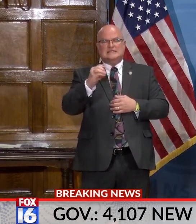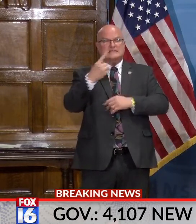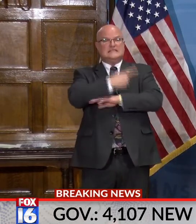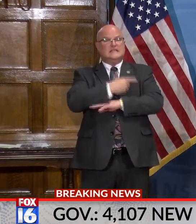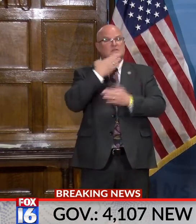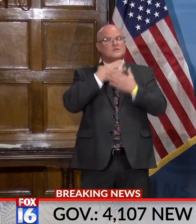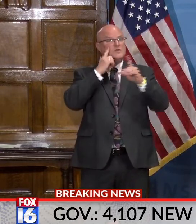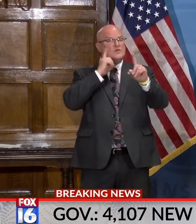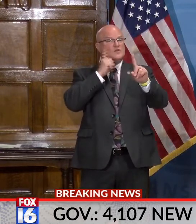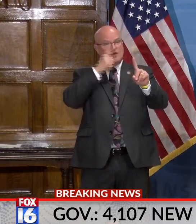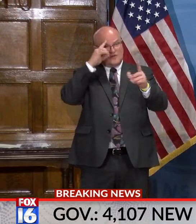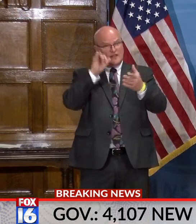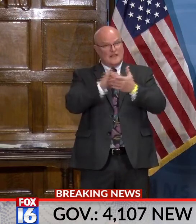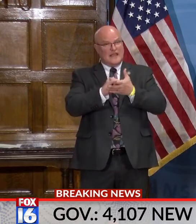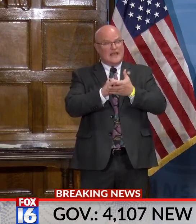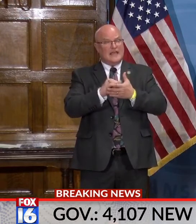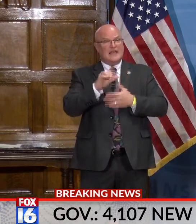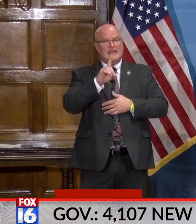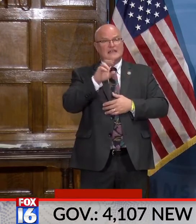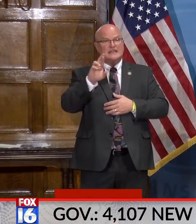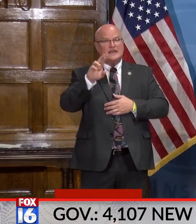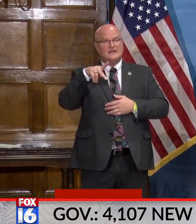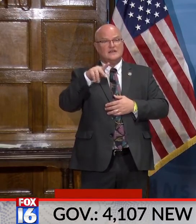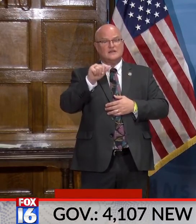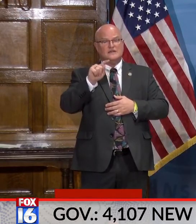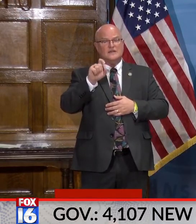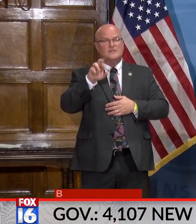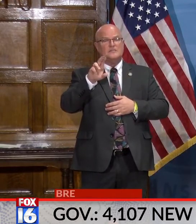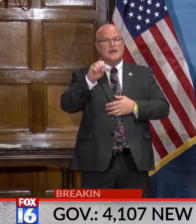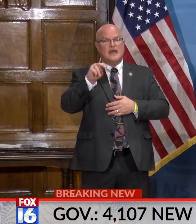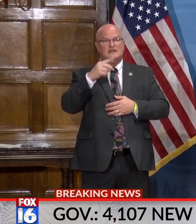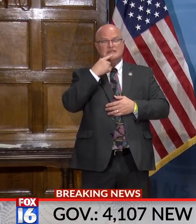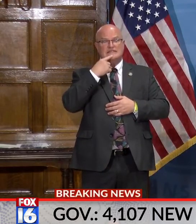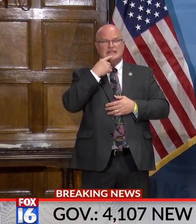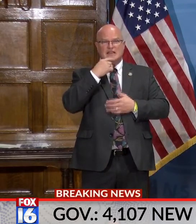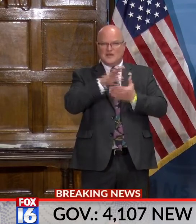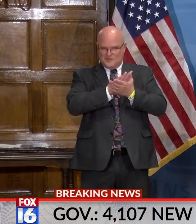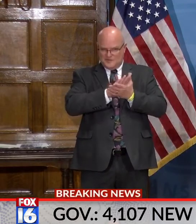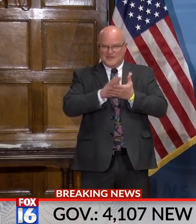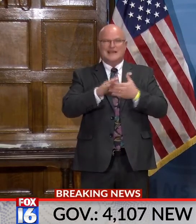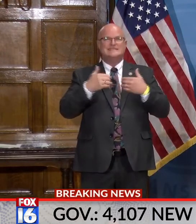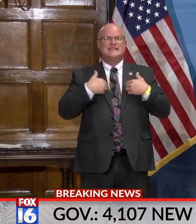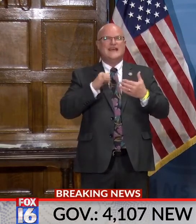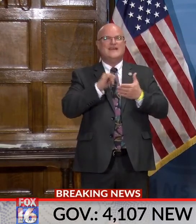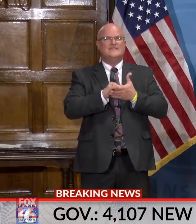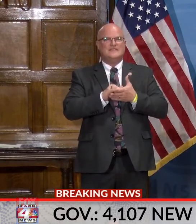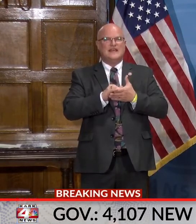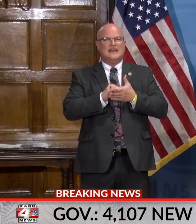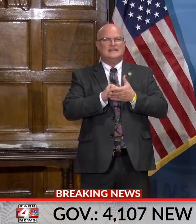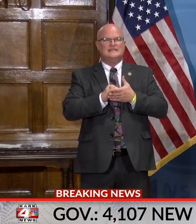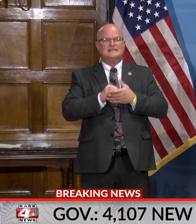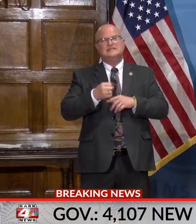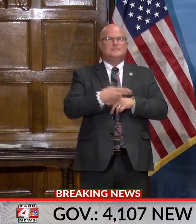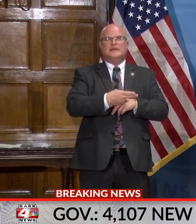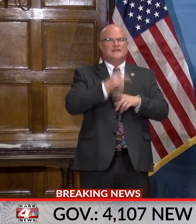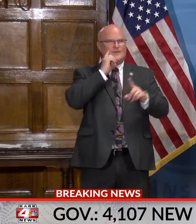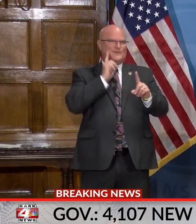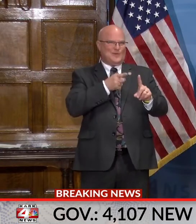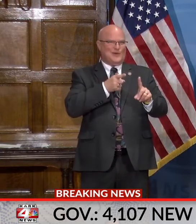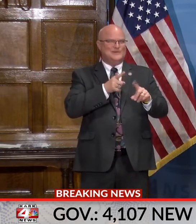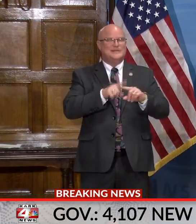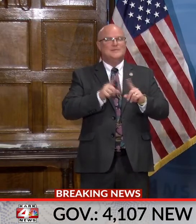that. As Dr. Patterson said, it'd be nice to have that even to beat those goals. But